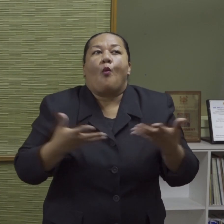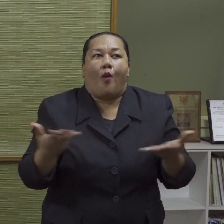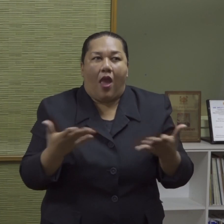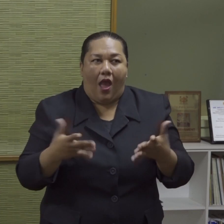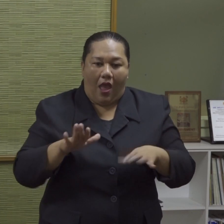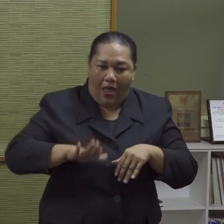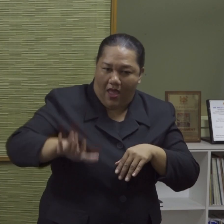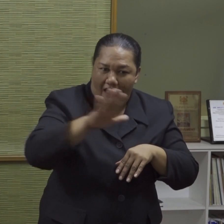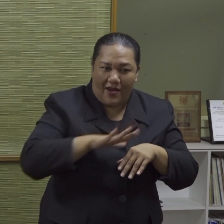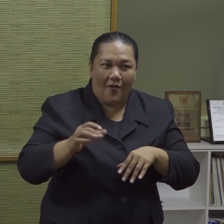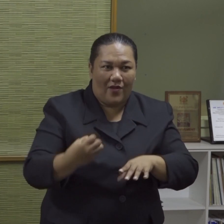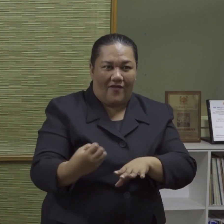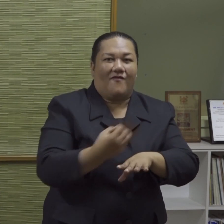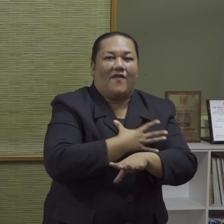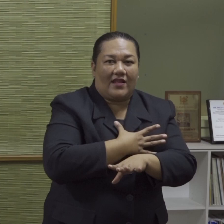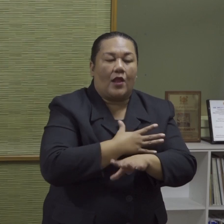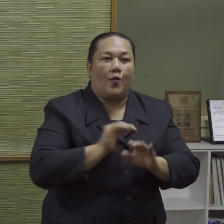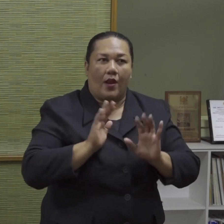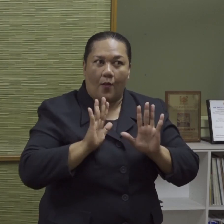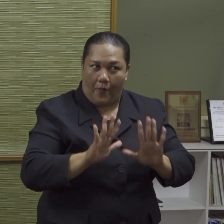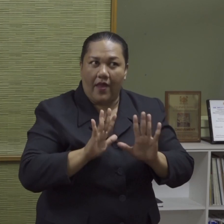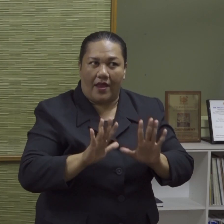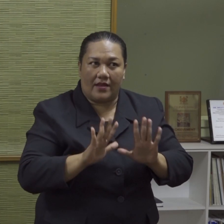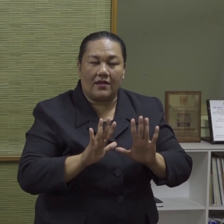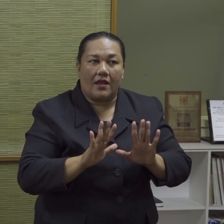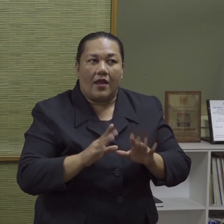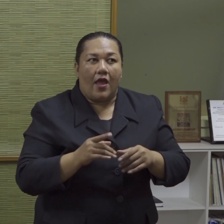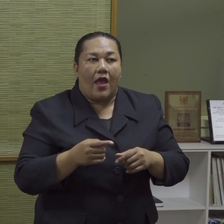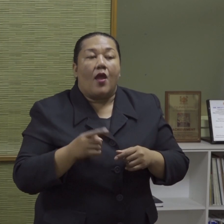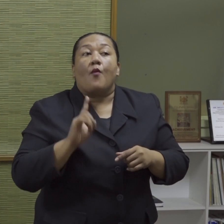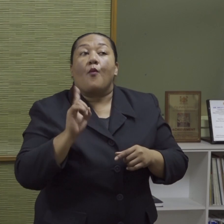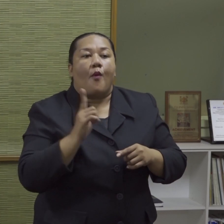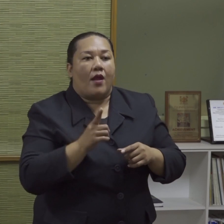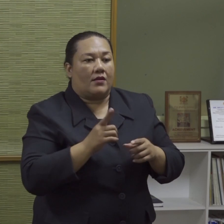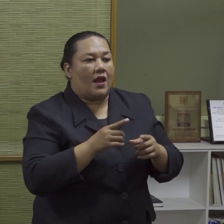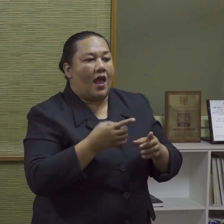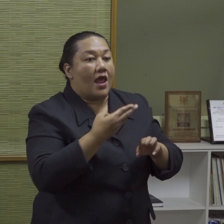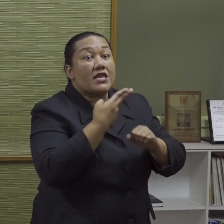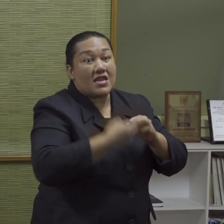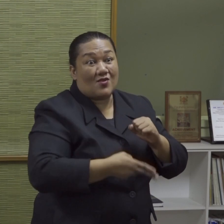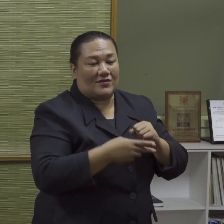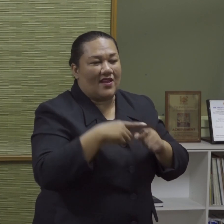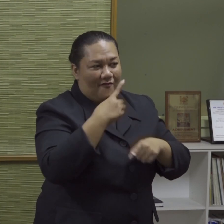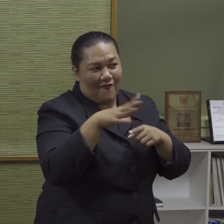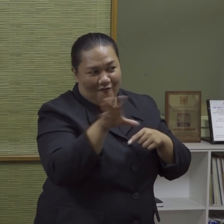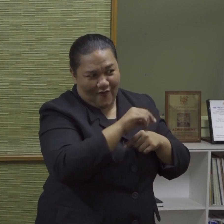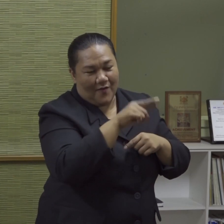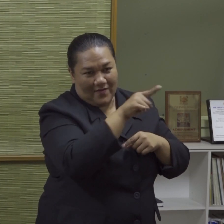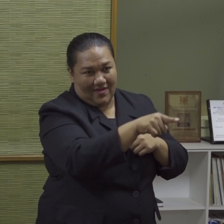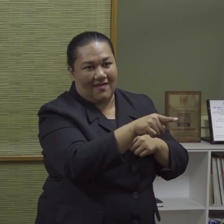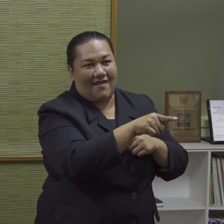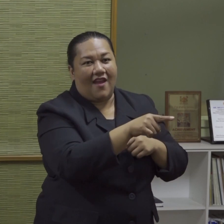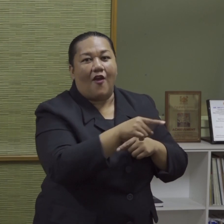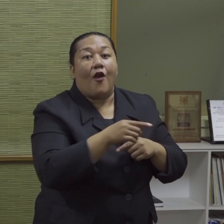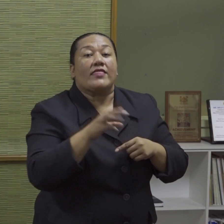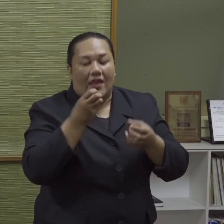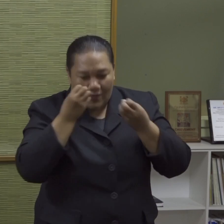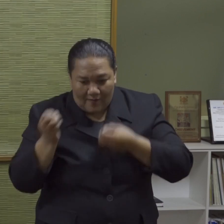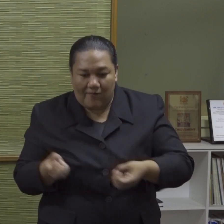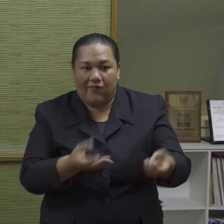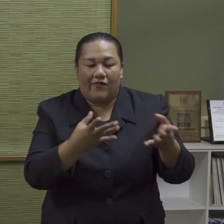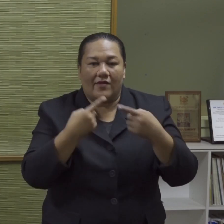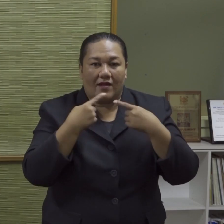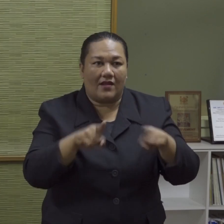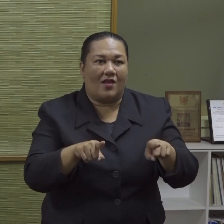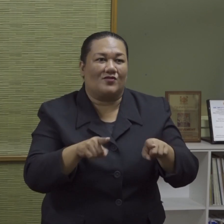Director Met's cyclone path to forecast what is at stake for the Fijian people. And